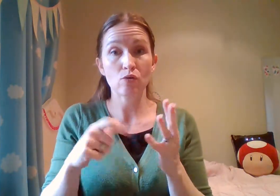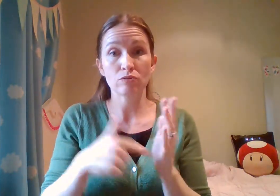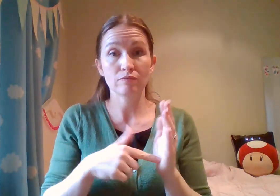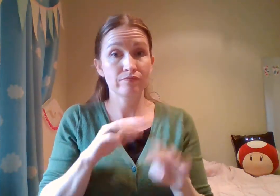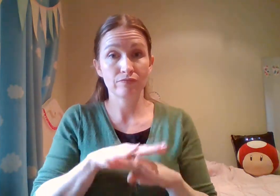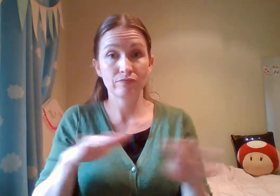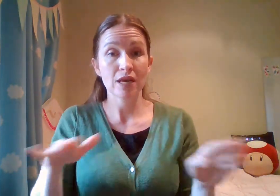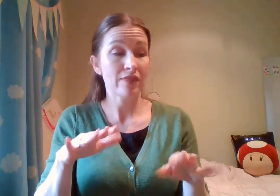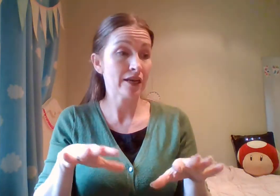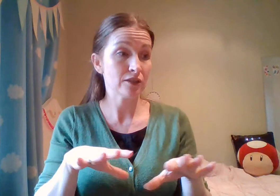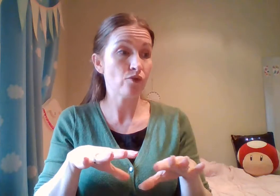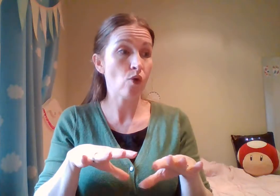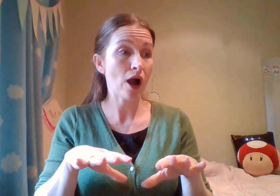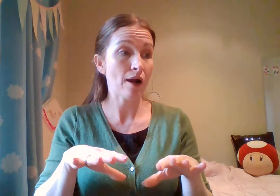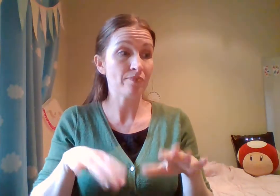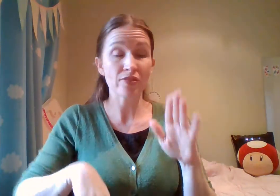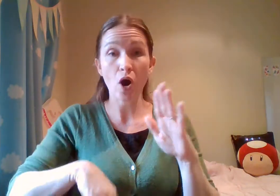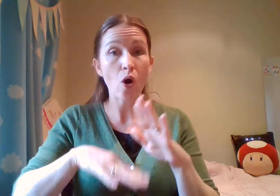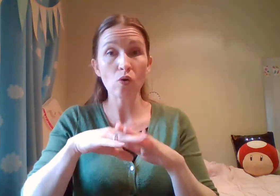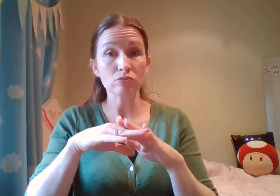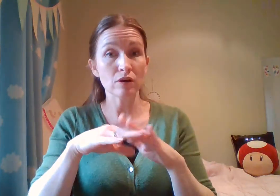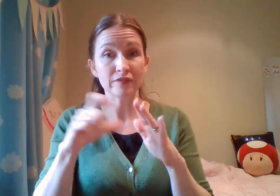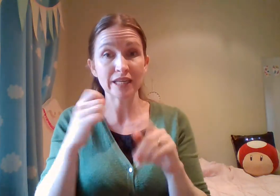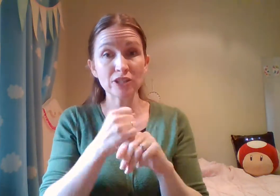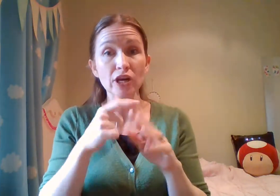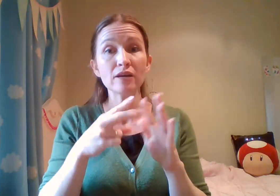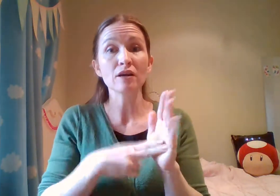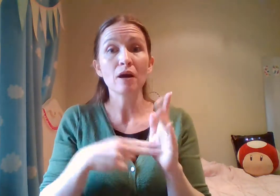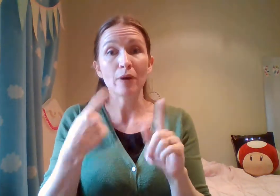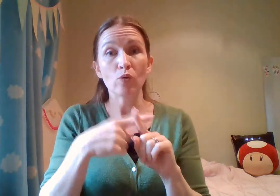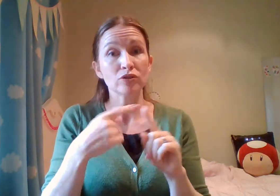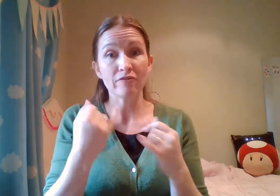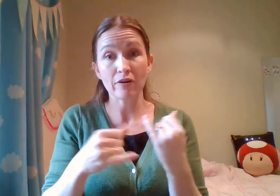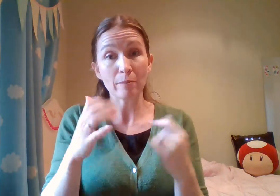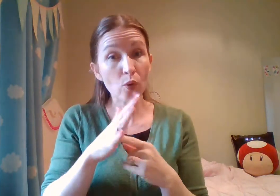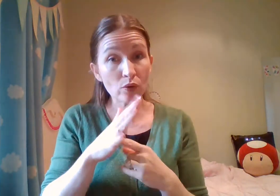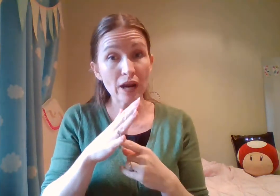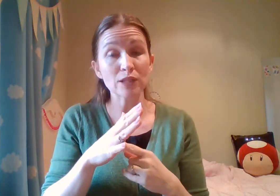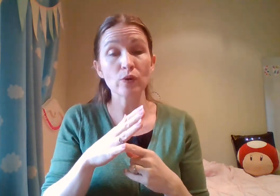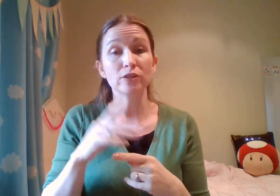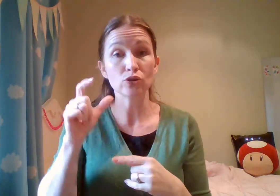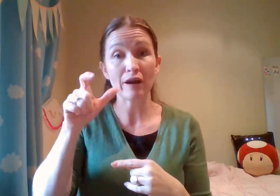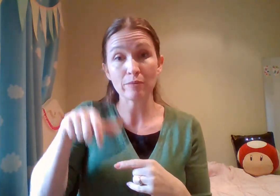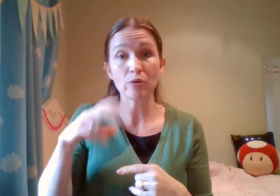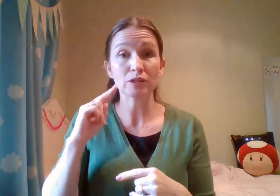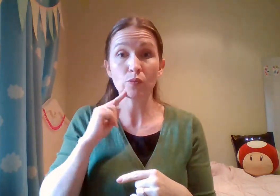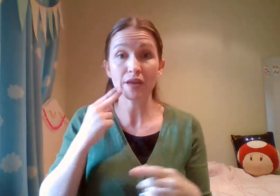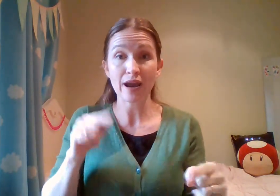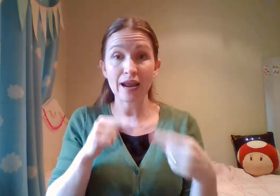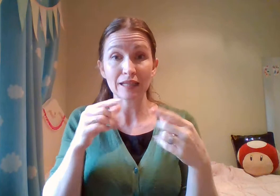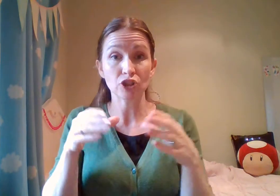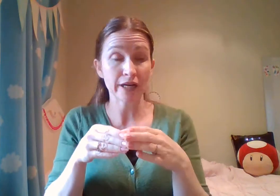all. That is for the whole of CGen, but also very important as we do have a person with a nut allergy in our